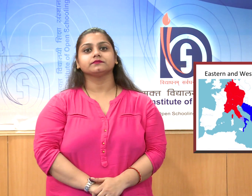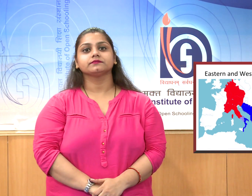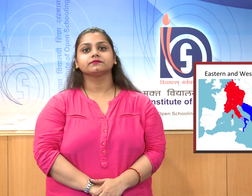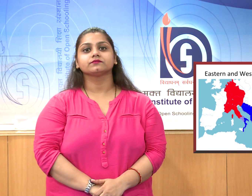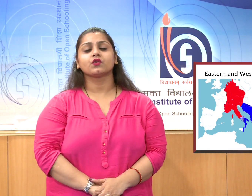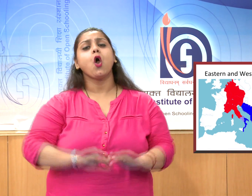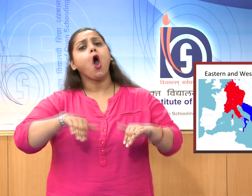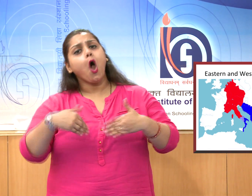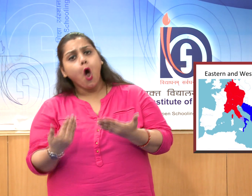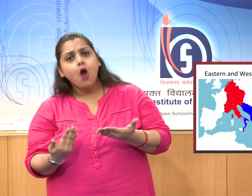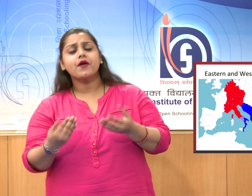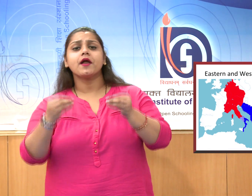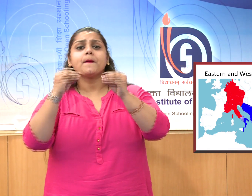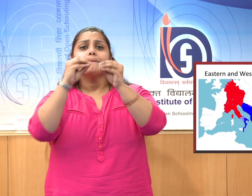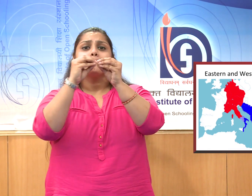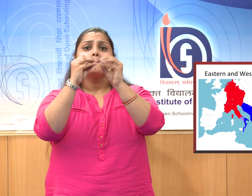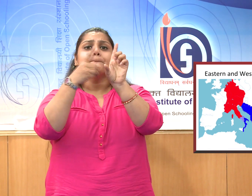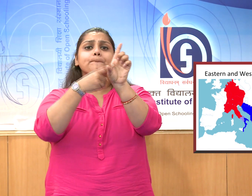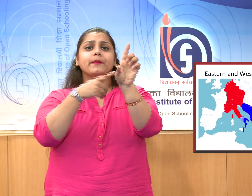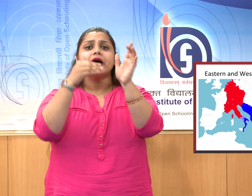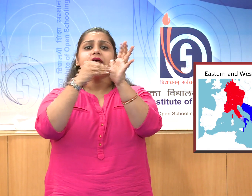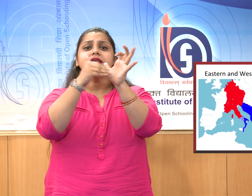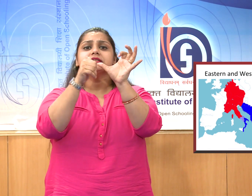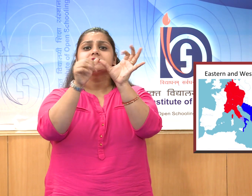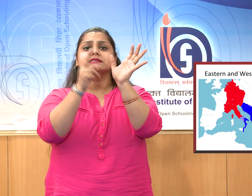or the Byzantine Empire.